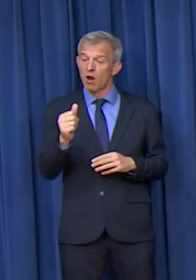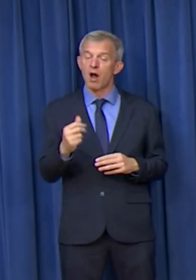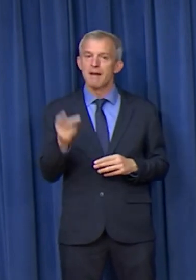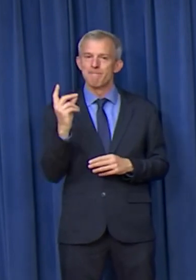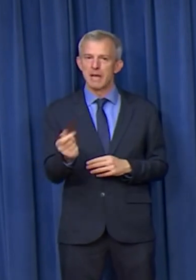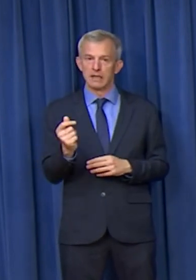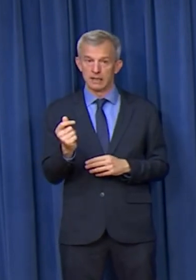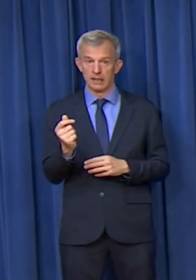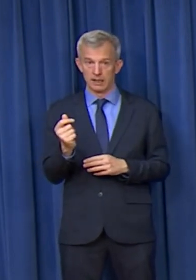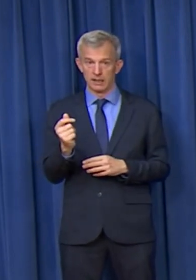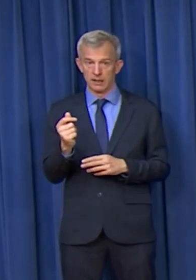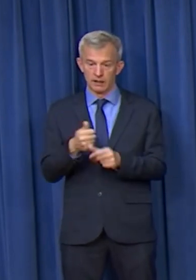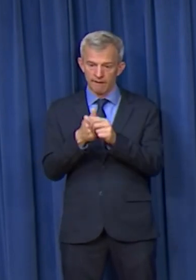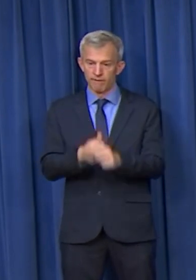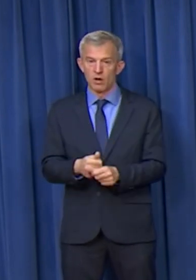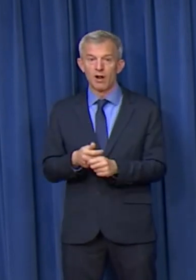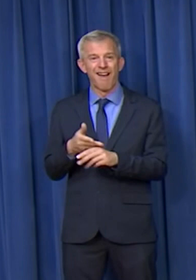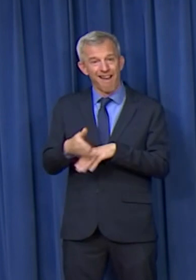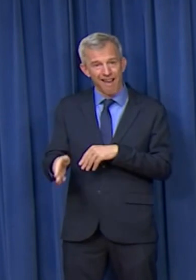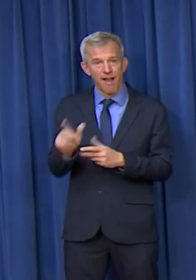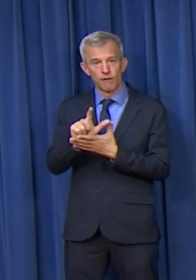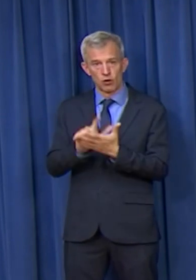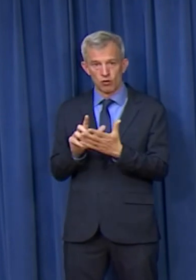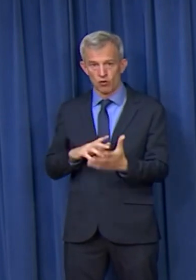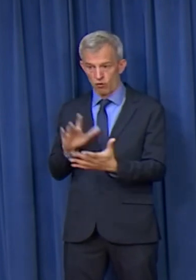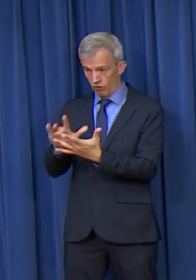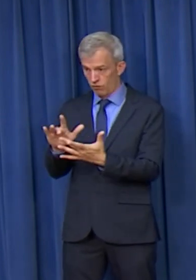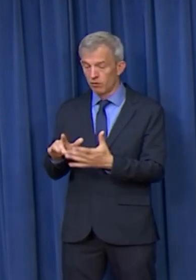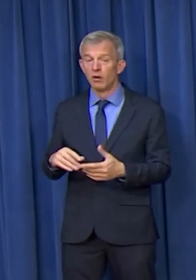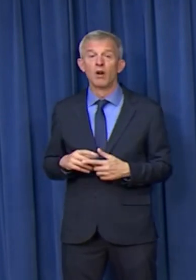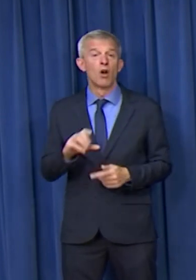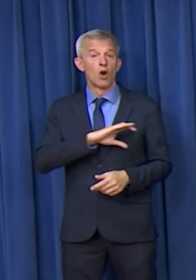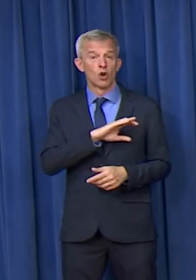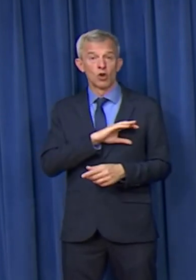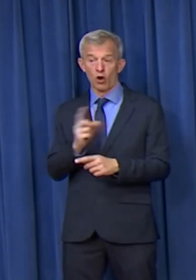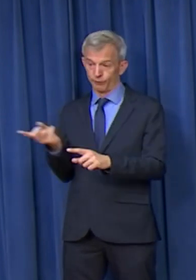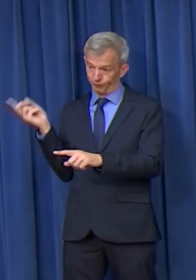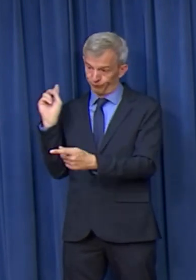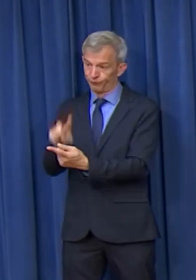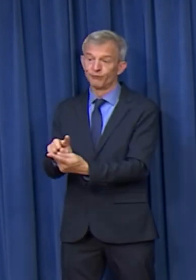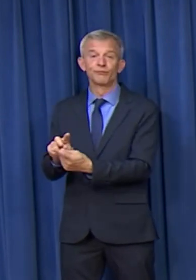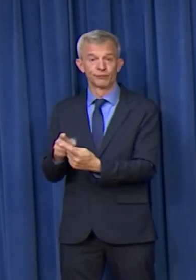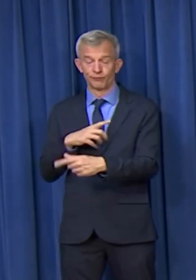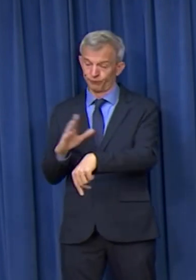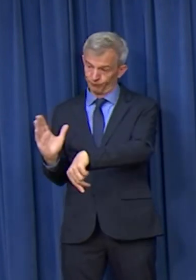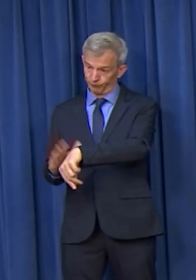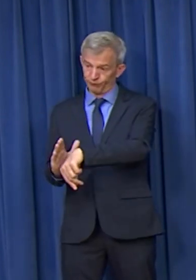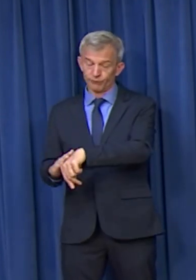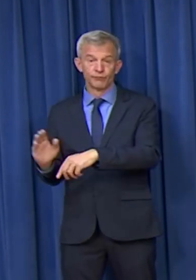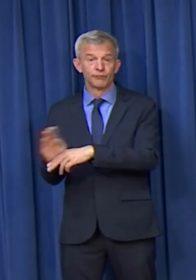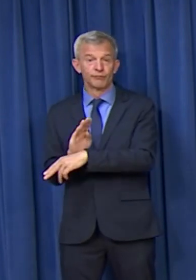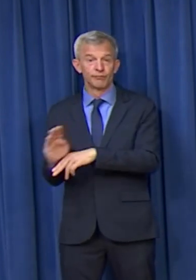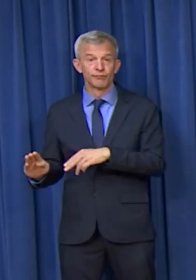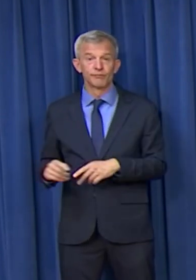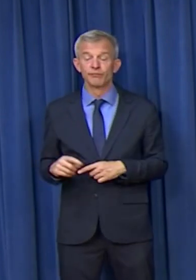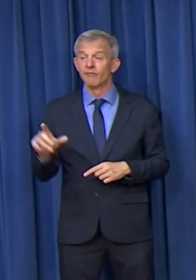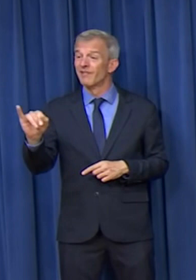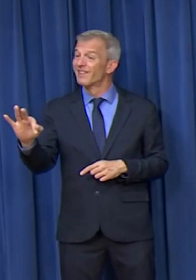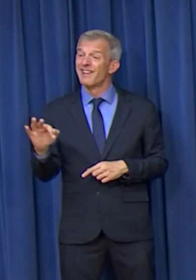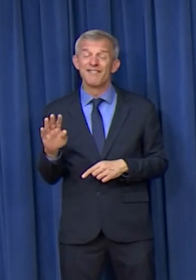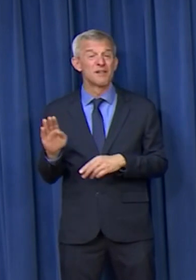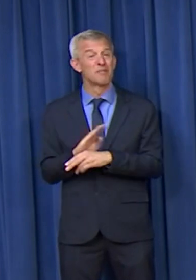after that outreach, LAPD goes to the scene and warns the business. If the business, notwithstanding the